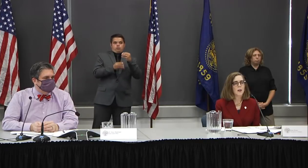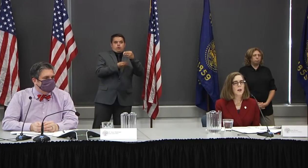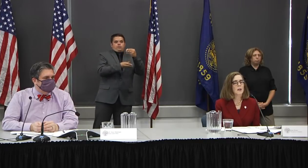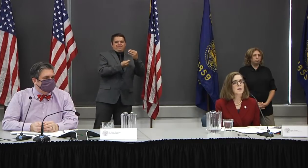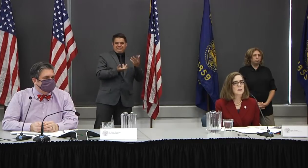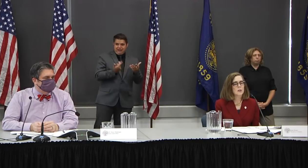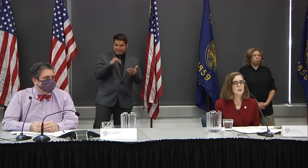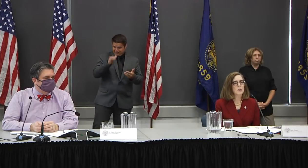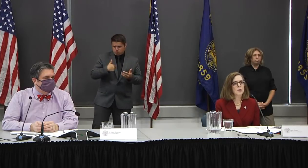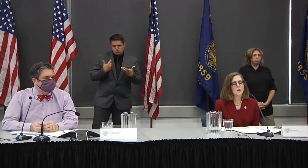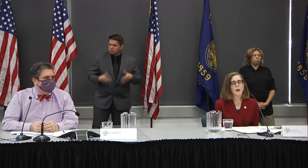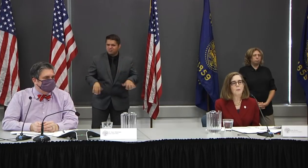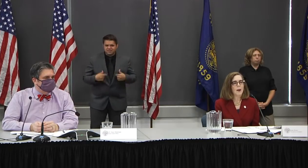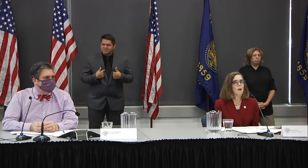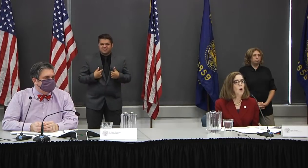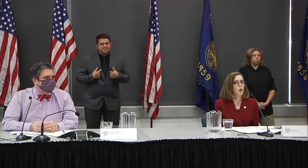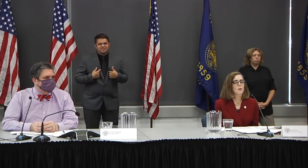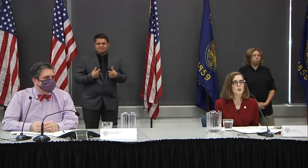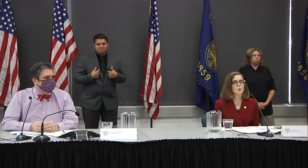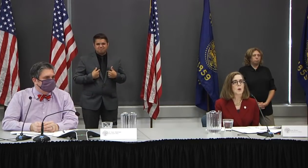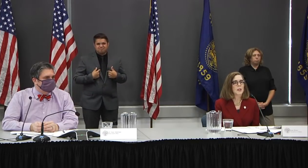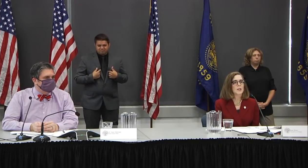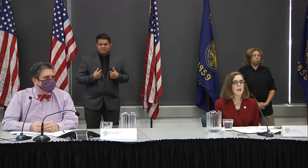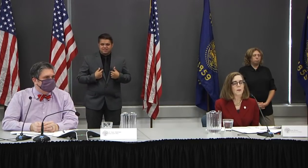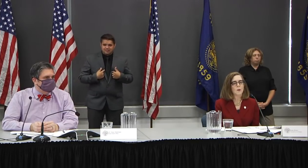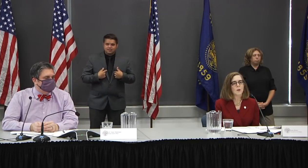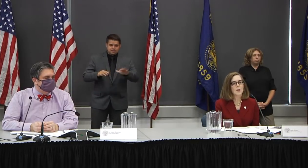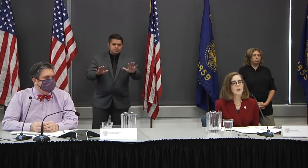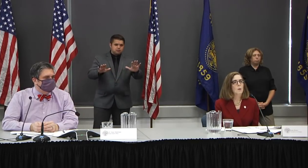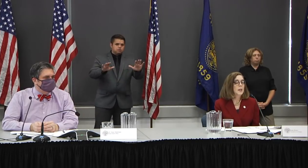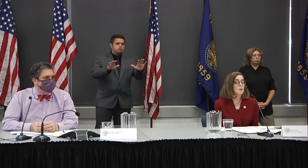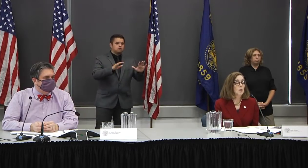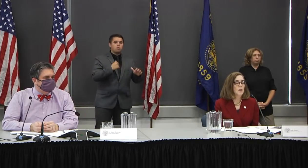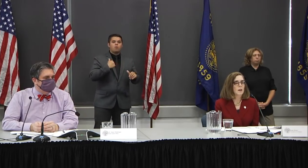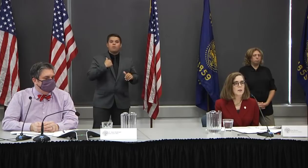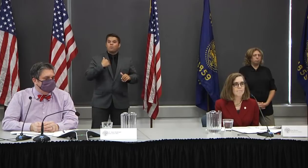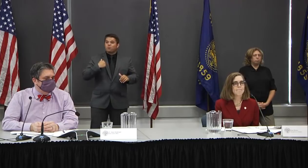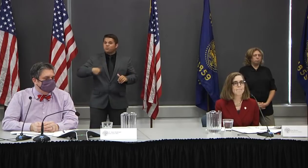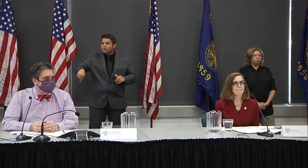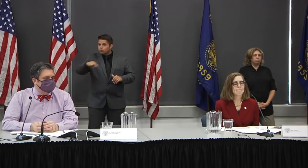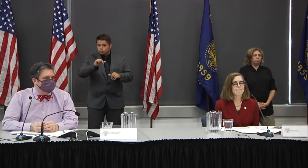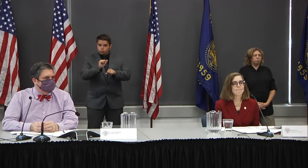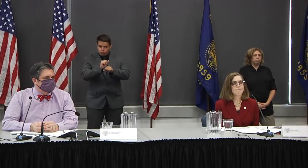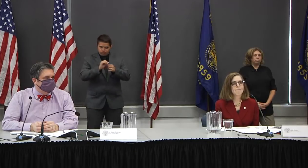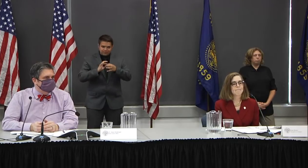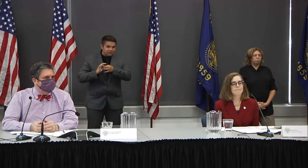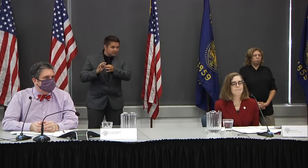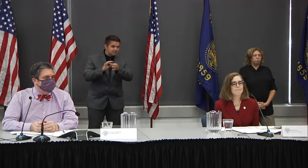make. And it's a decision that by all of us working together, we can prevent.